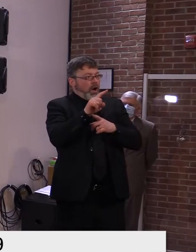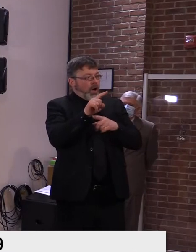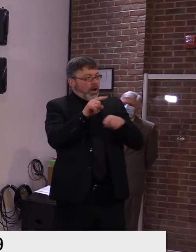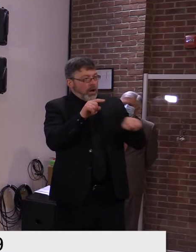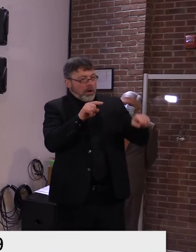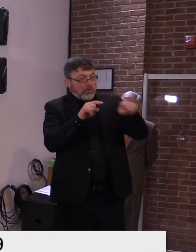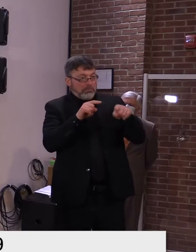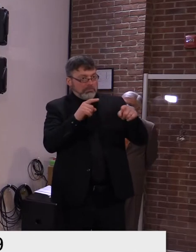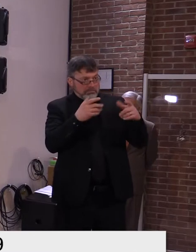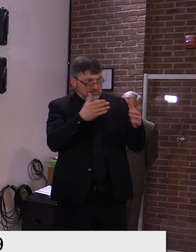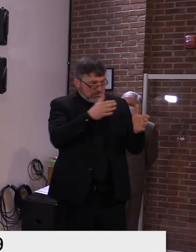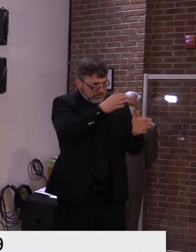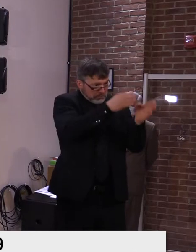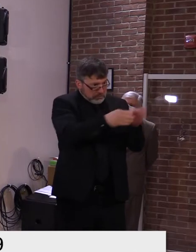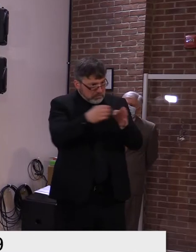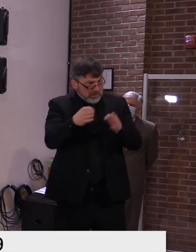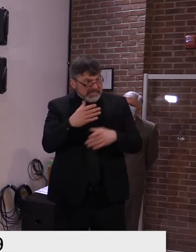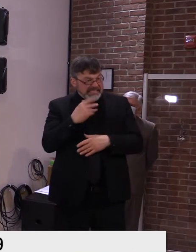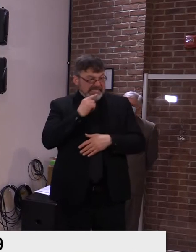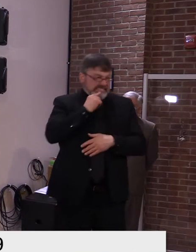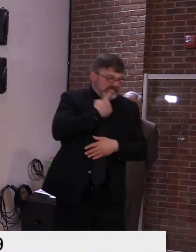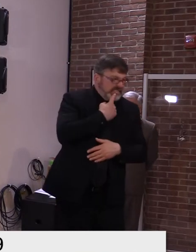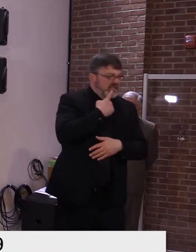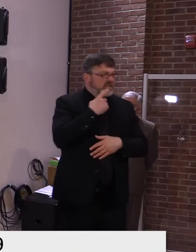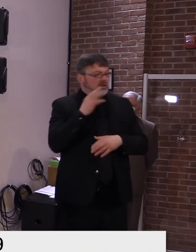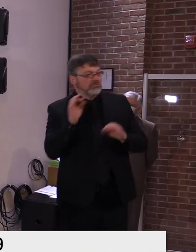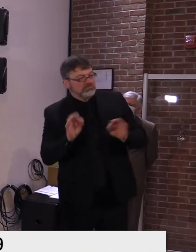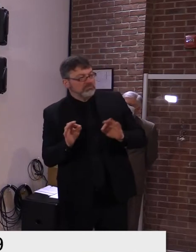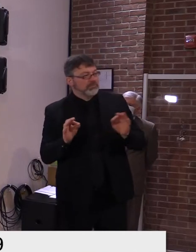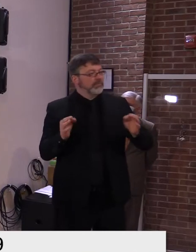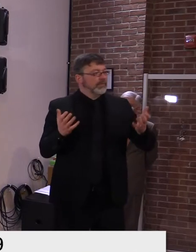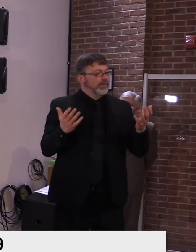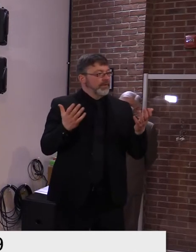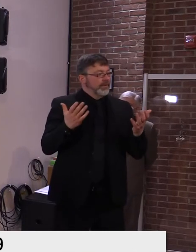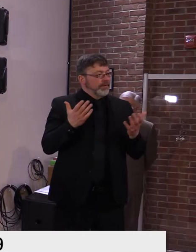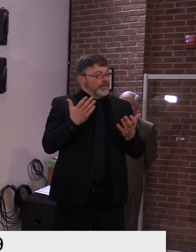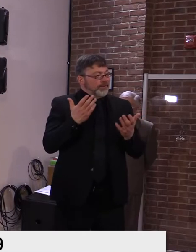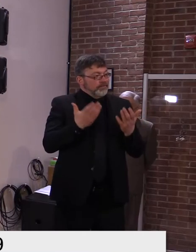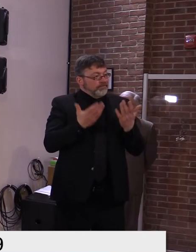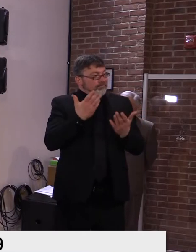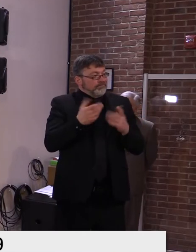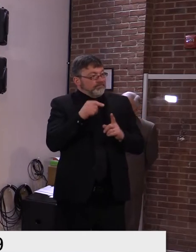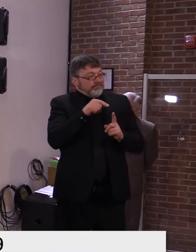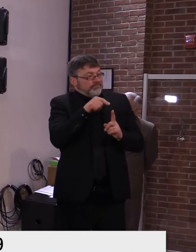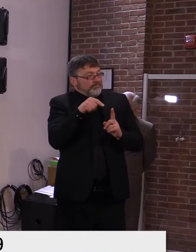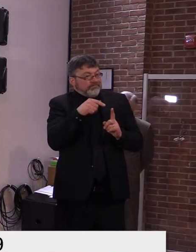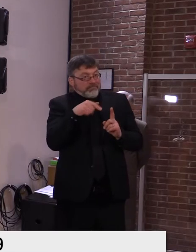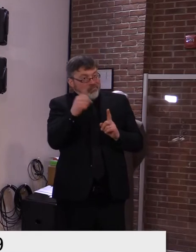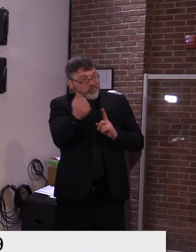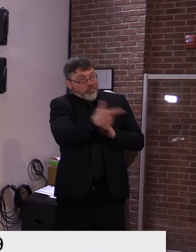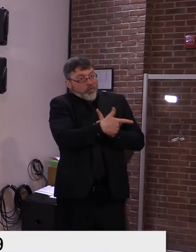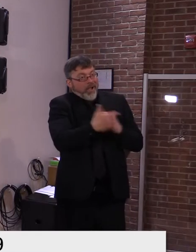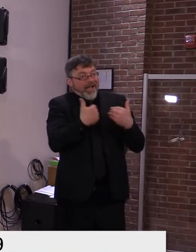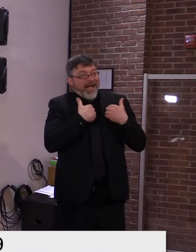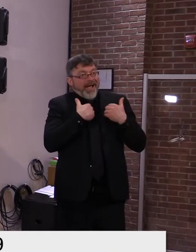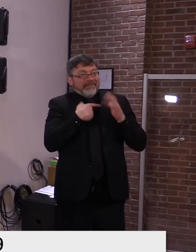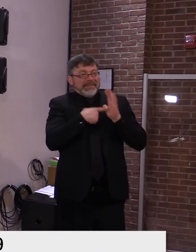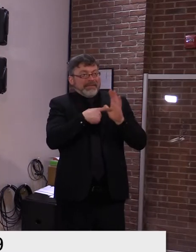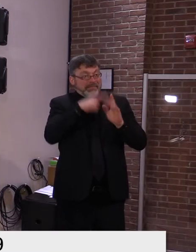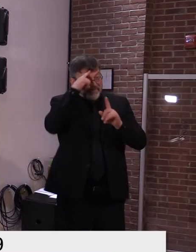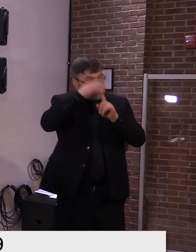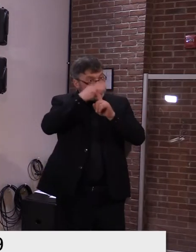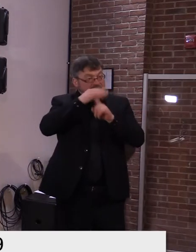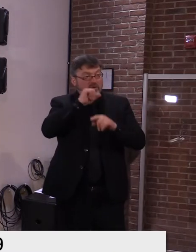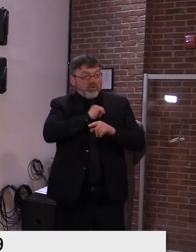be a number of those that are asymptomatic, but they don't really have any conditions. They just happen to have are carrying the virus.